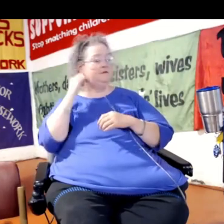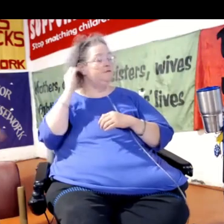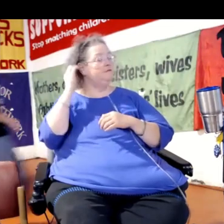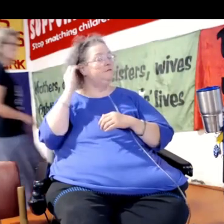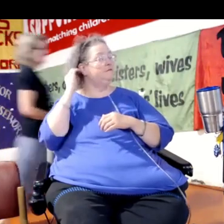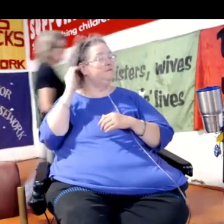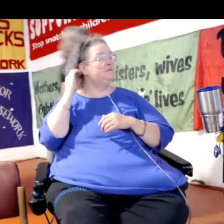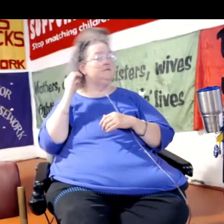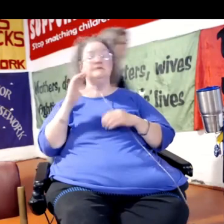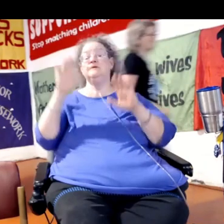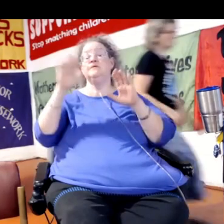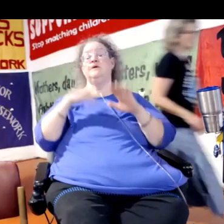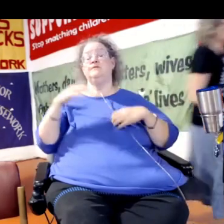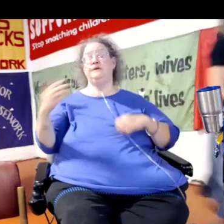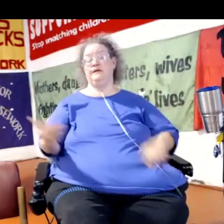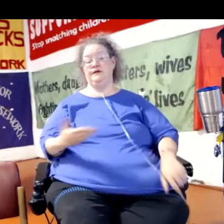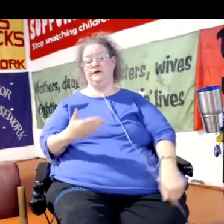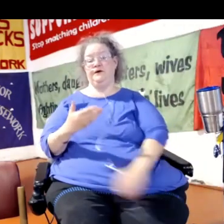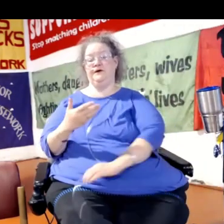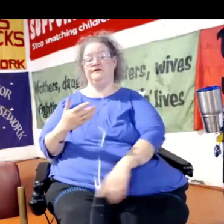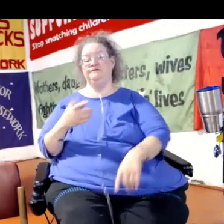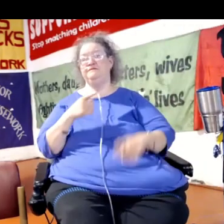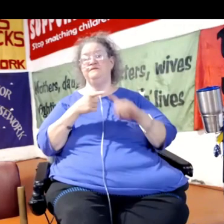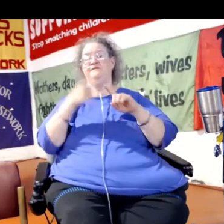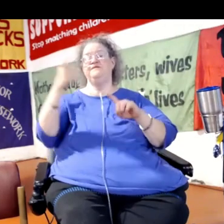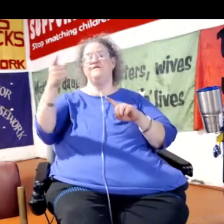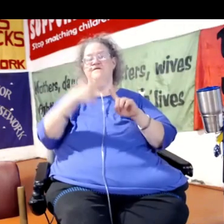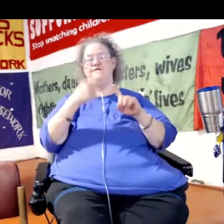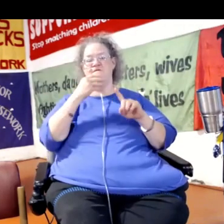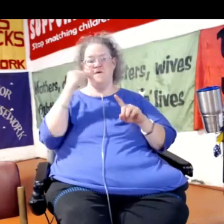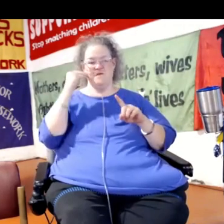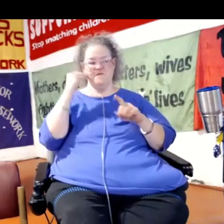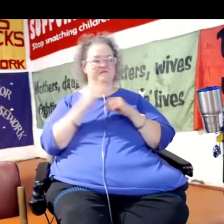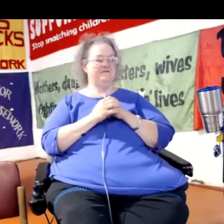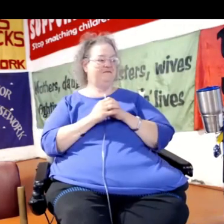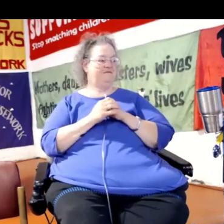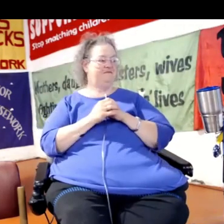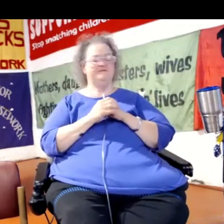Yes, it's great to be here, home from home. Really wonderful.